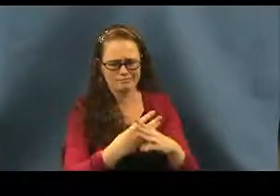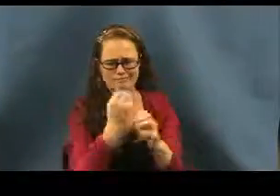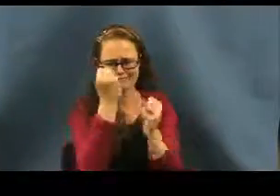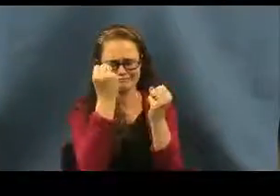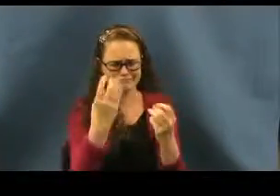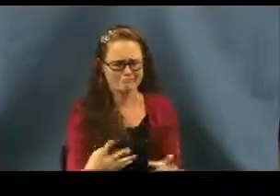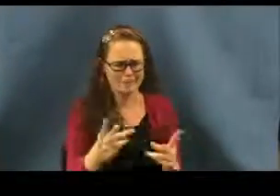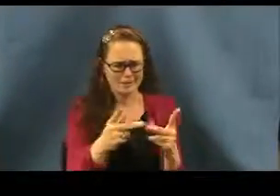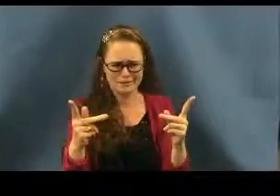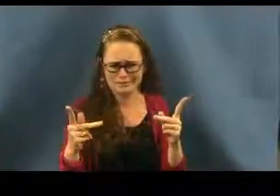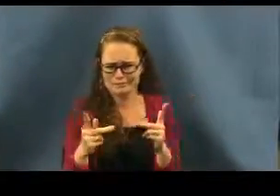Australia,